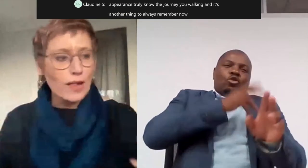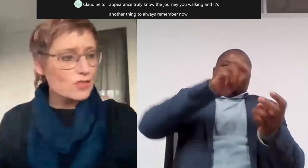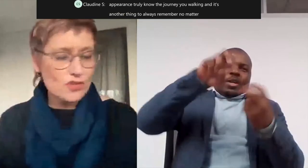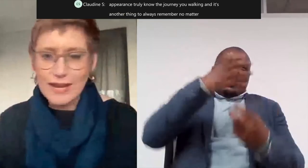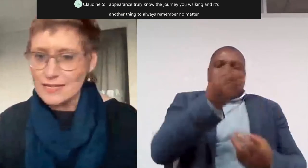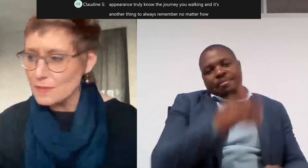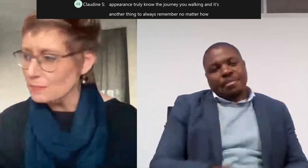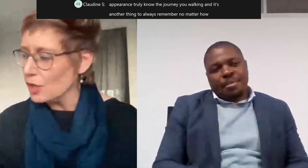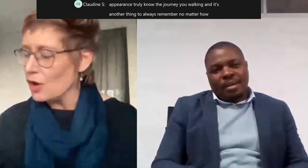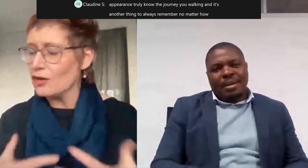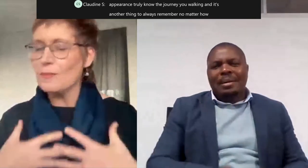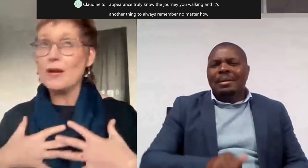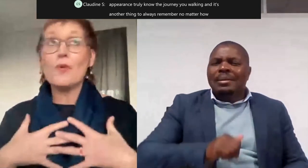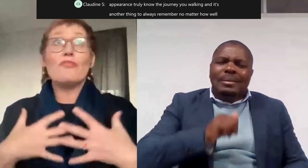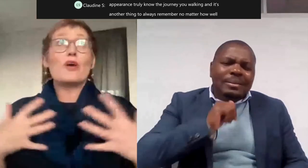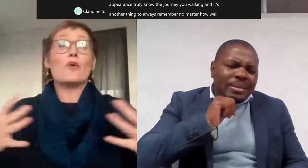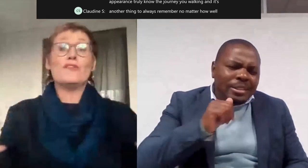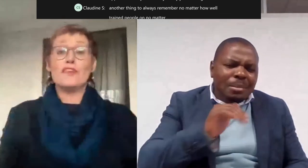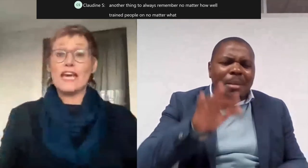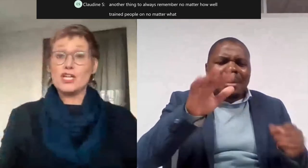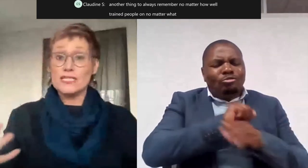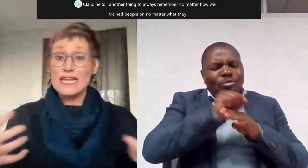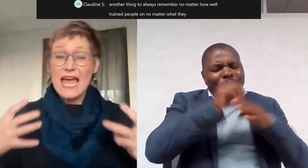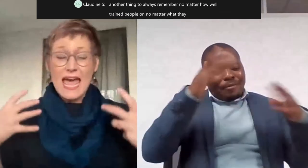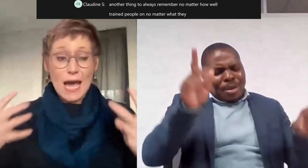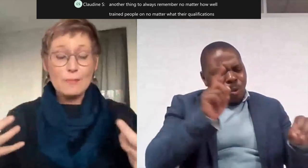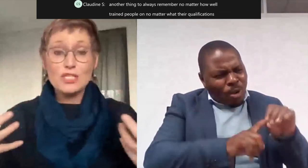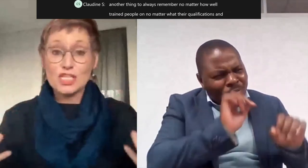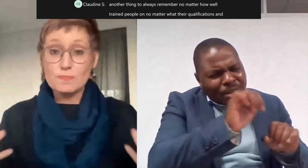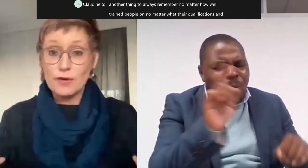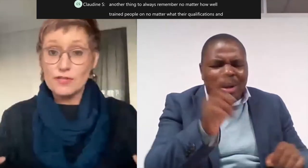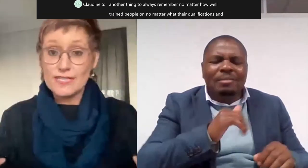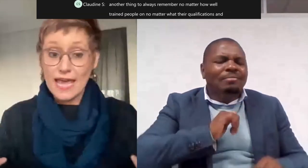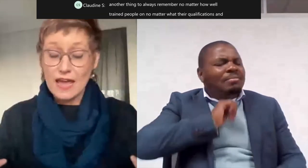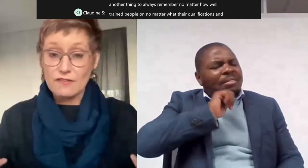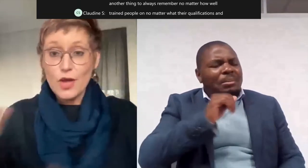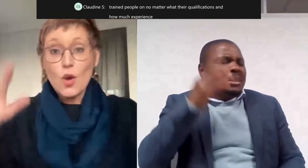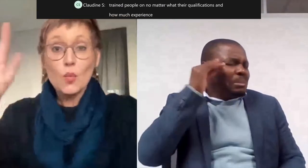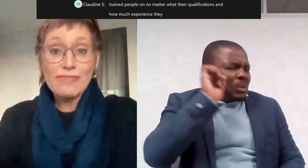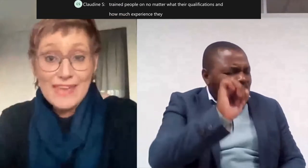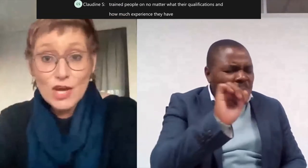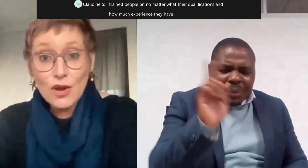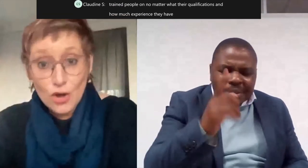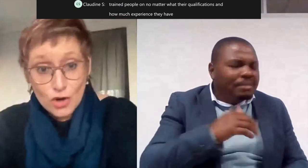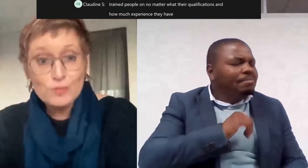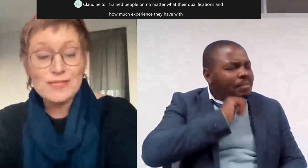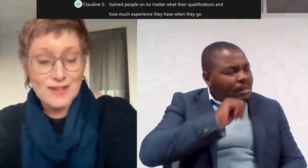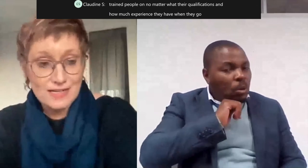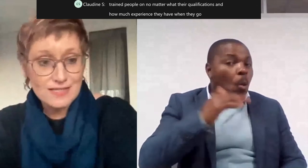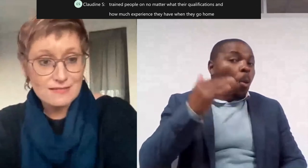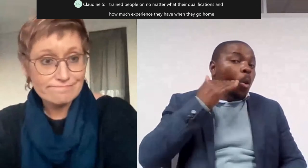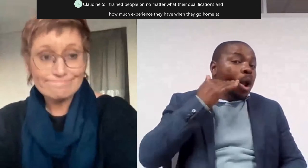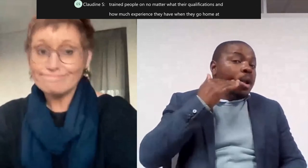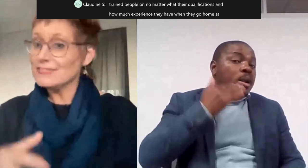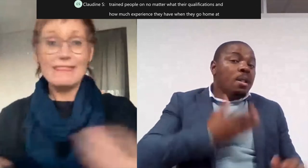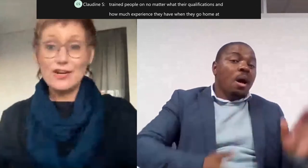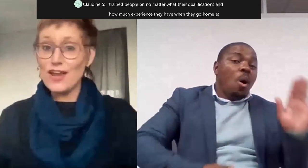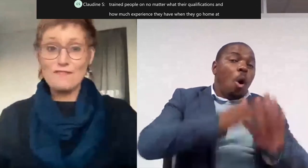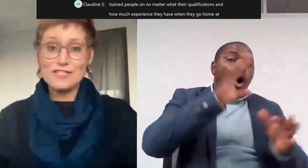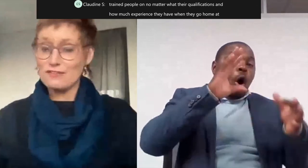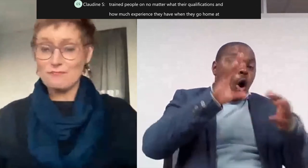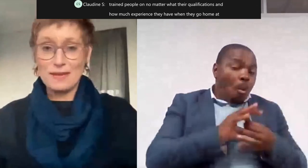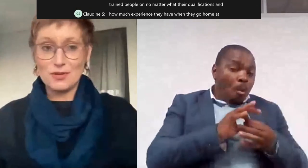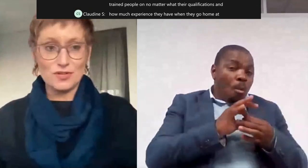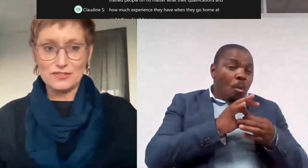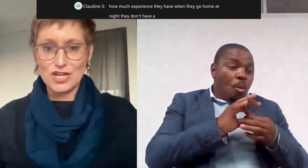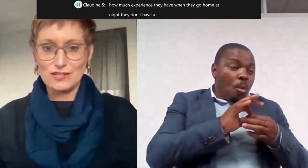how well-trained people are, no matter what their qualifications and how much experience they have, when they go home at night, they don't